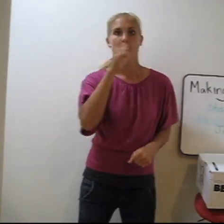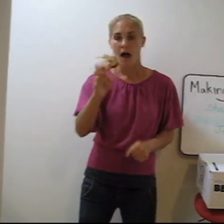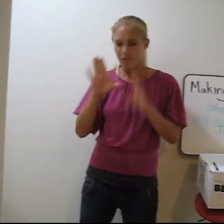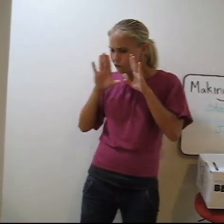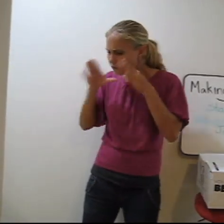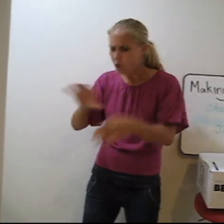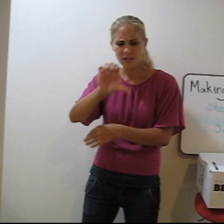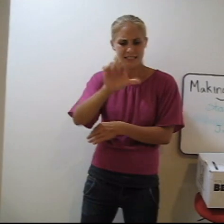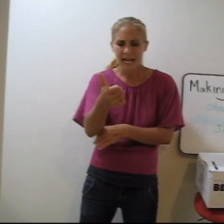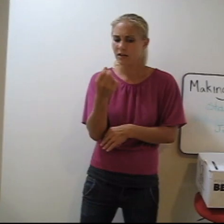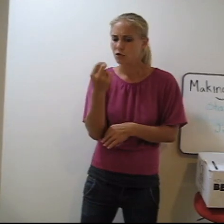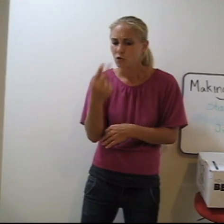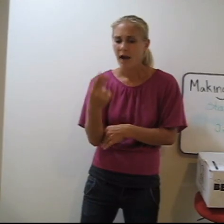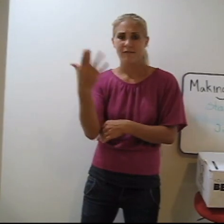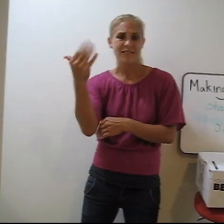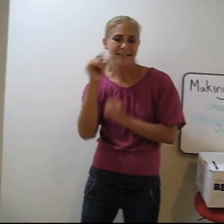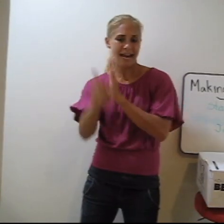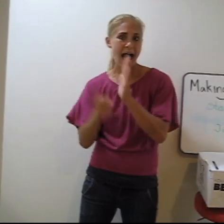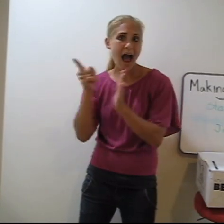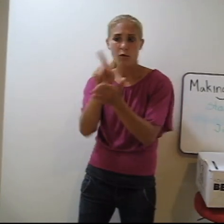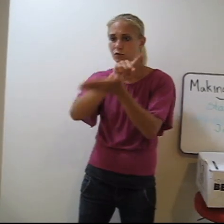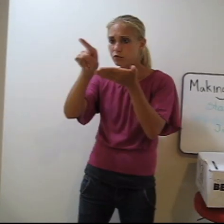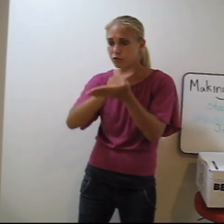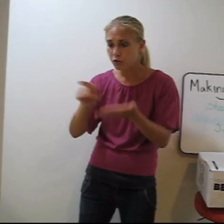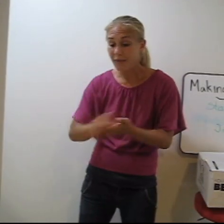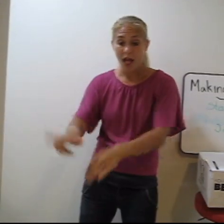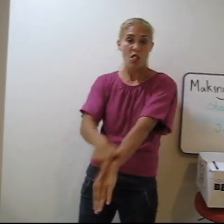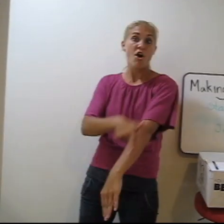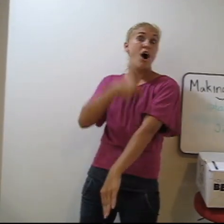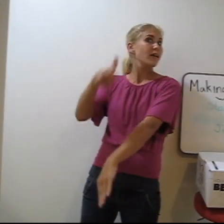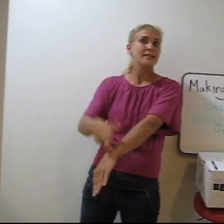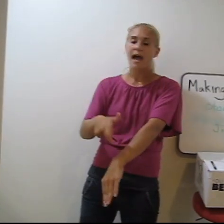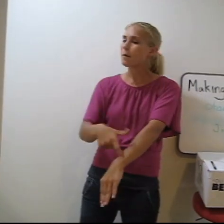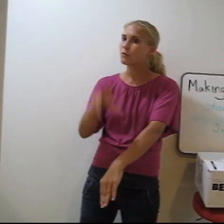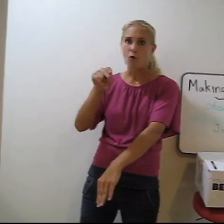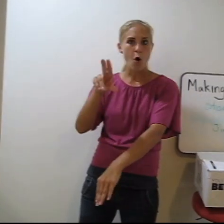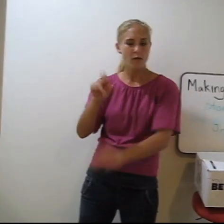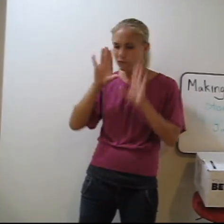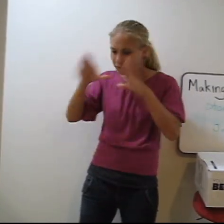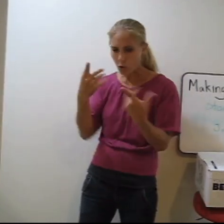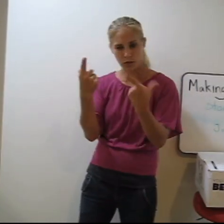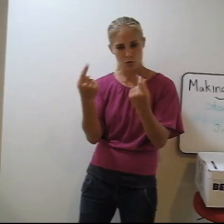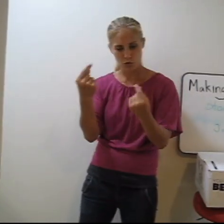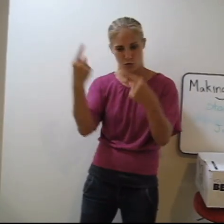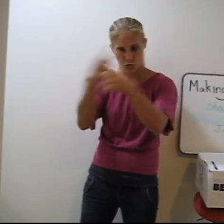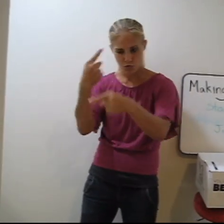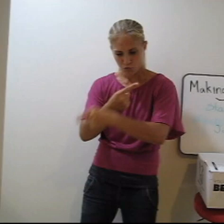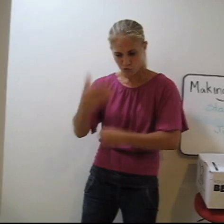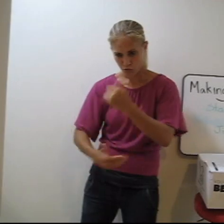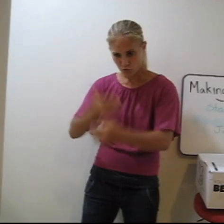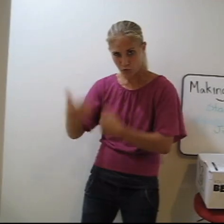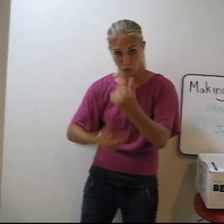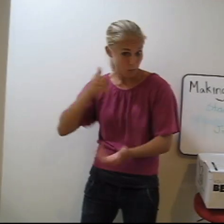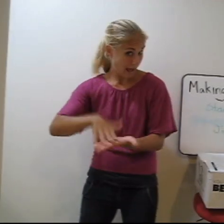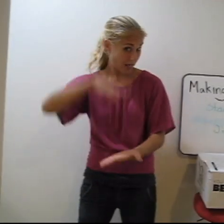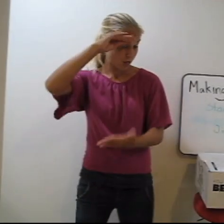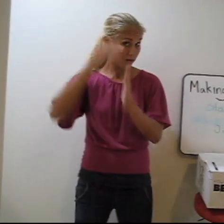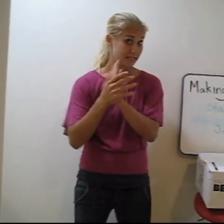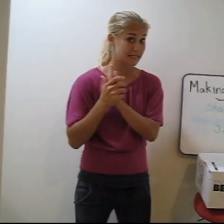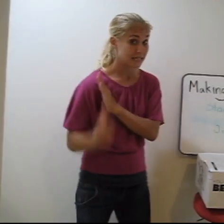12, 15 hours a week, it won't be long if you really do it right and learn some of the skills I'm going to talk about. It won't be long until you can be earning